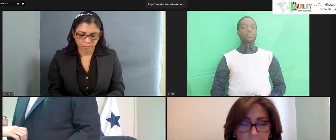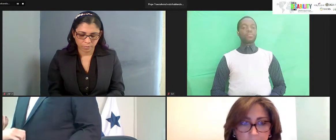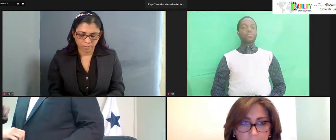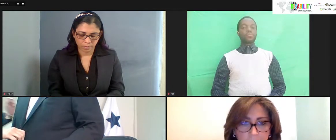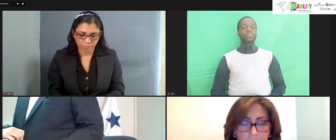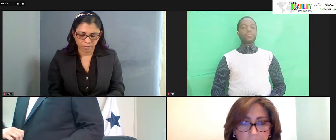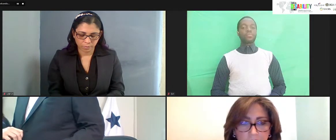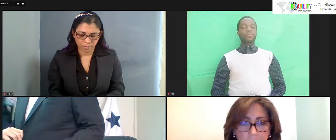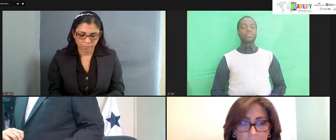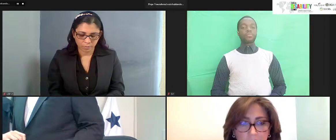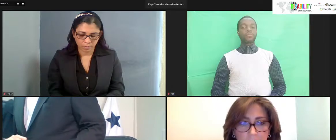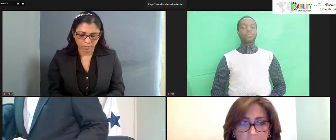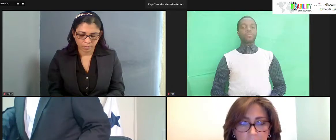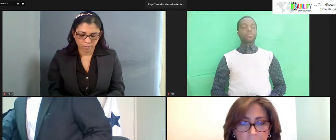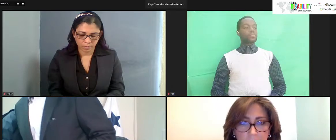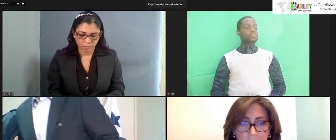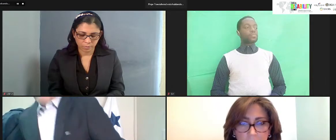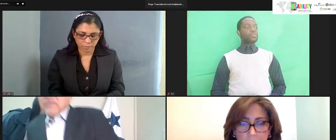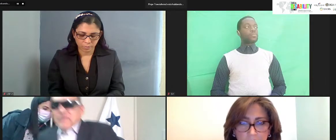foreign